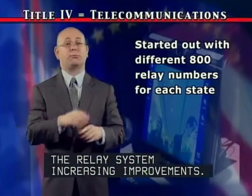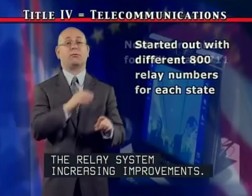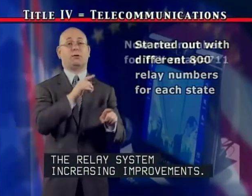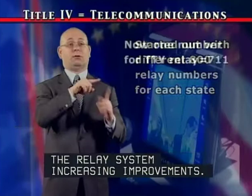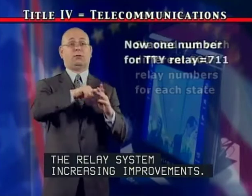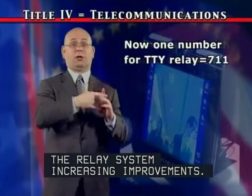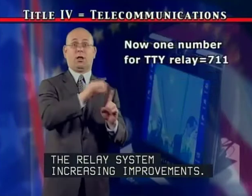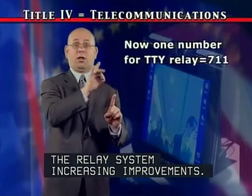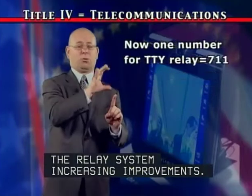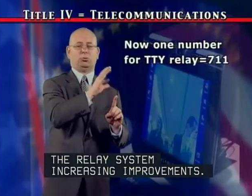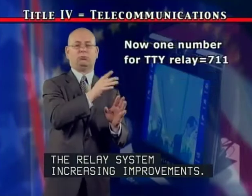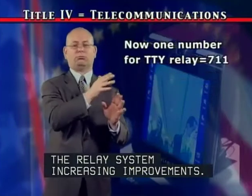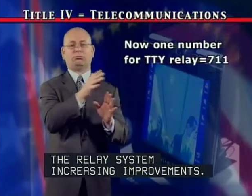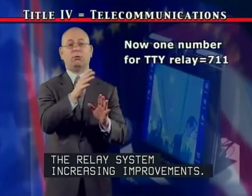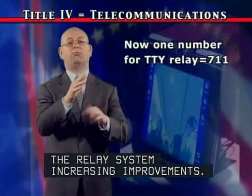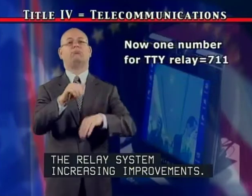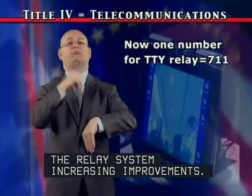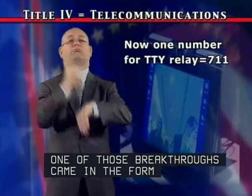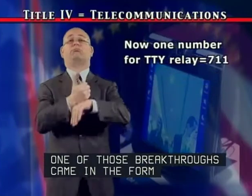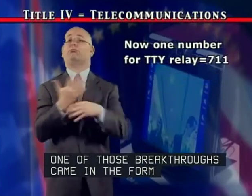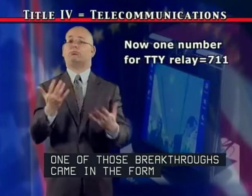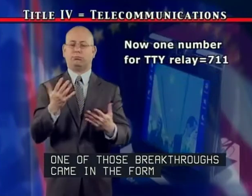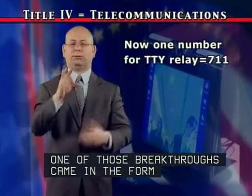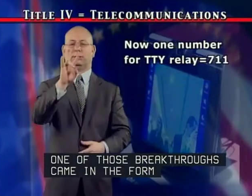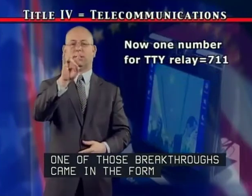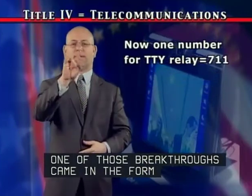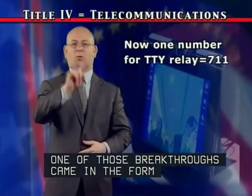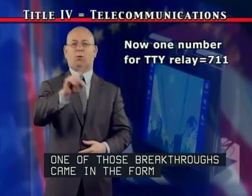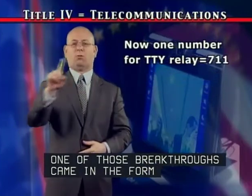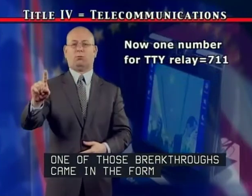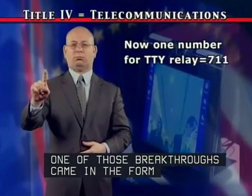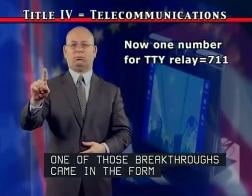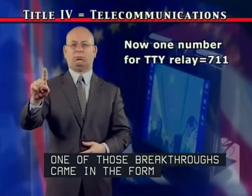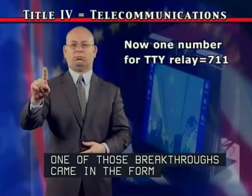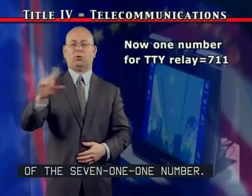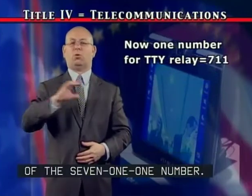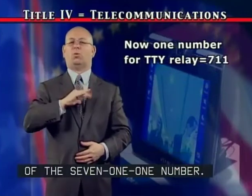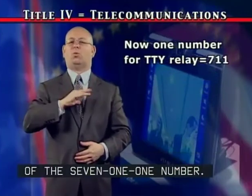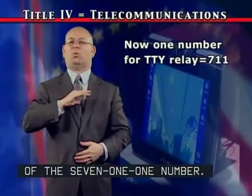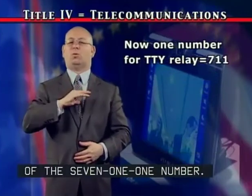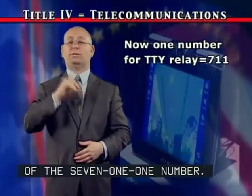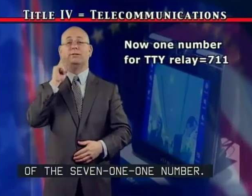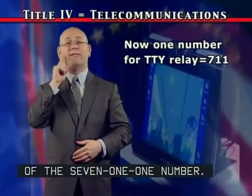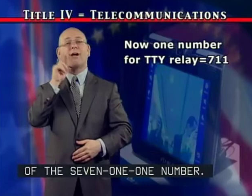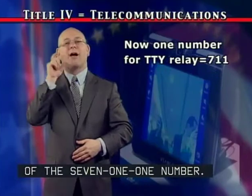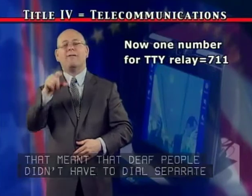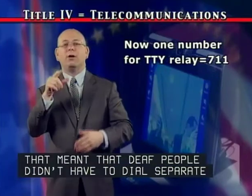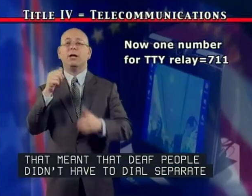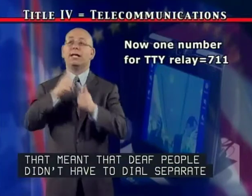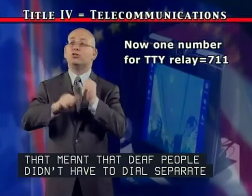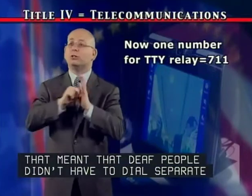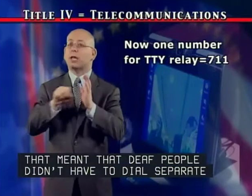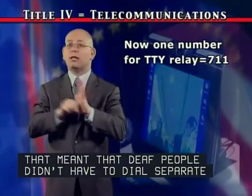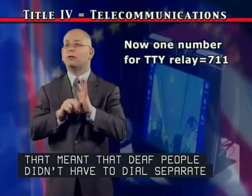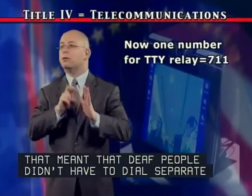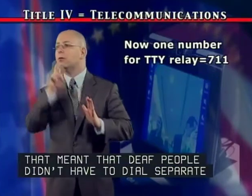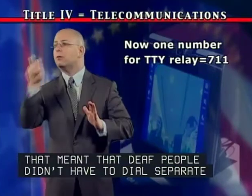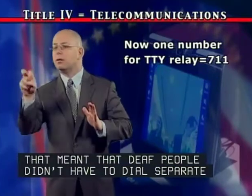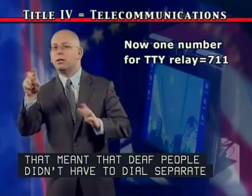relay system increasing improvements. One of those breakthroughs came in the form of the 711 number. That meant that deaf people